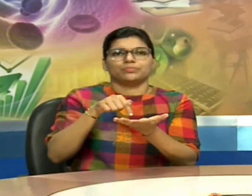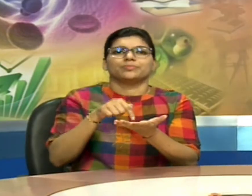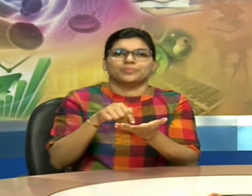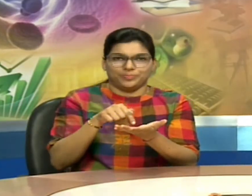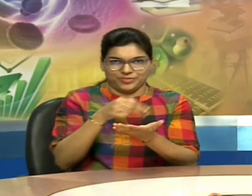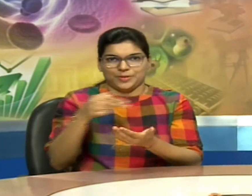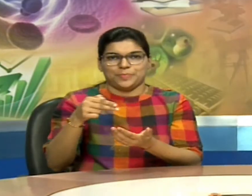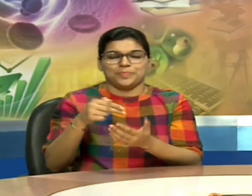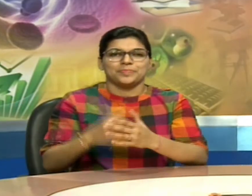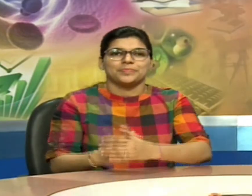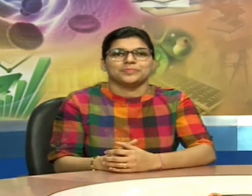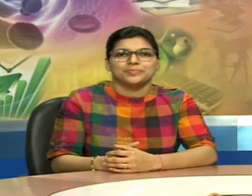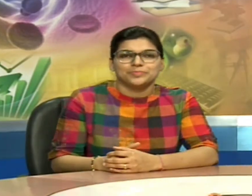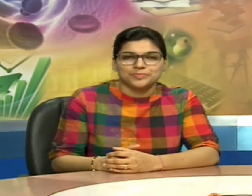belonging to a particular group.